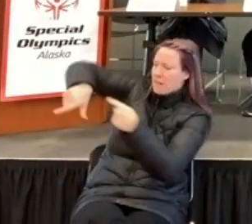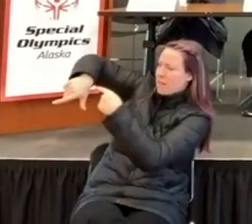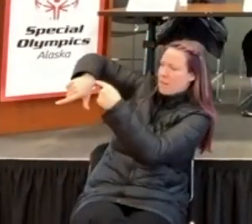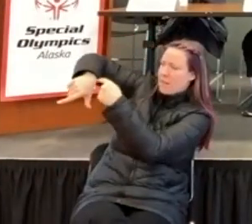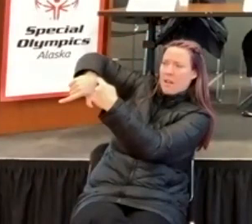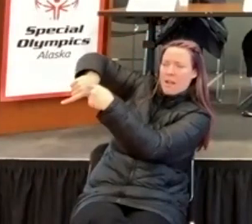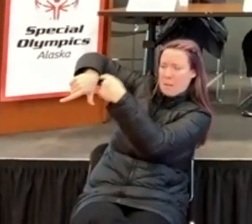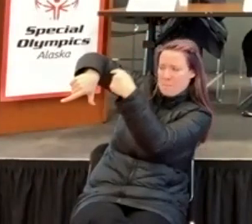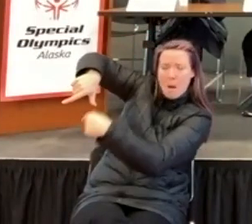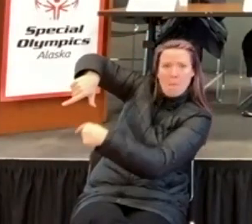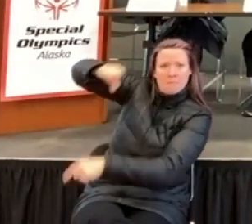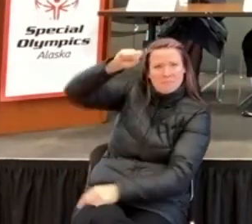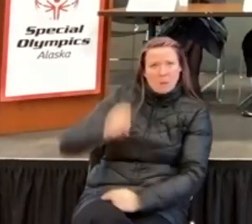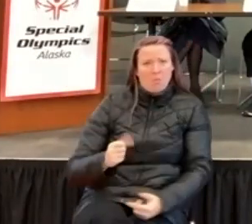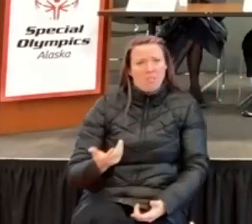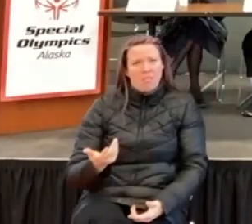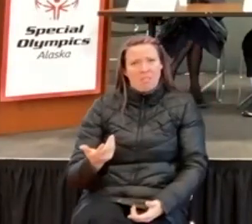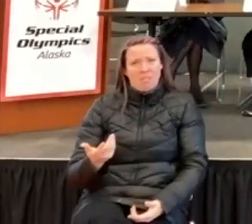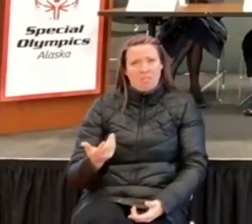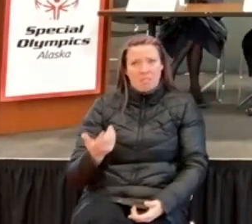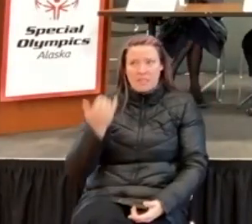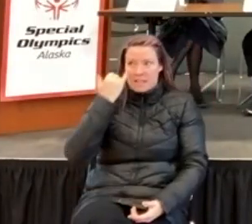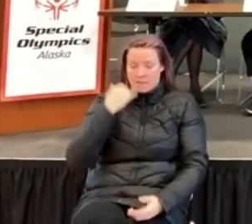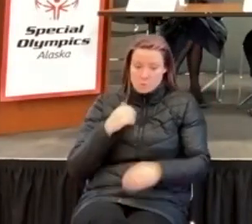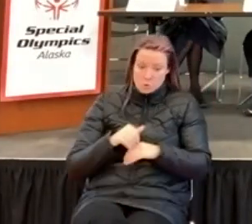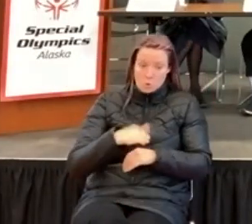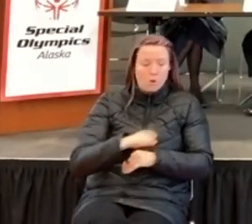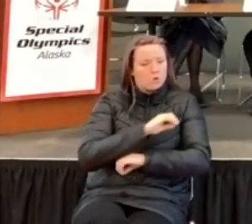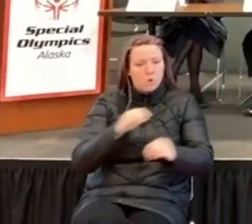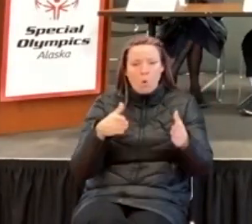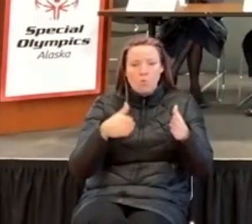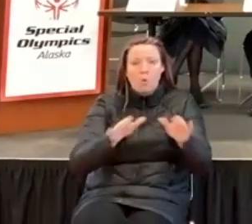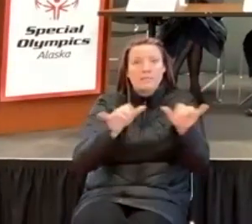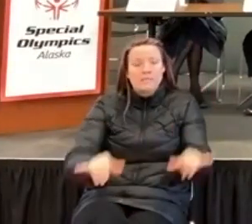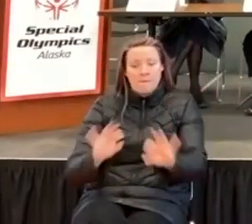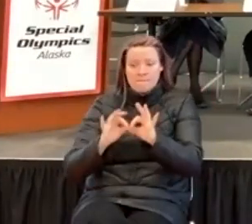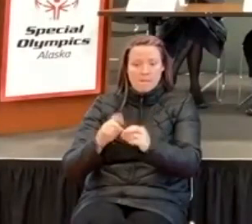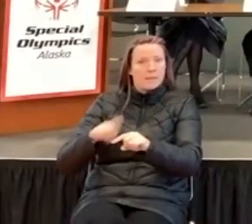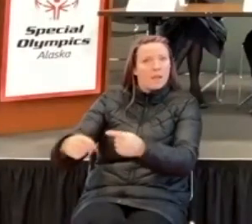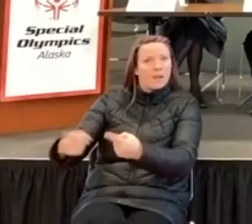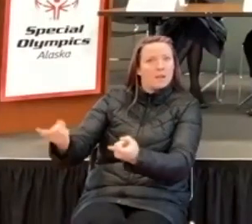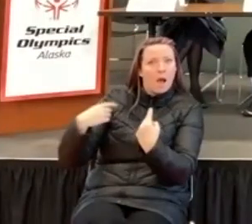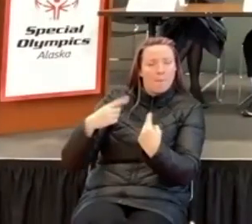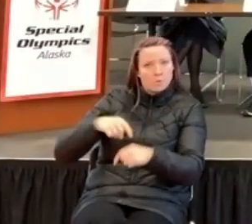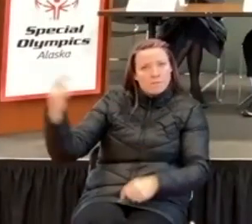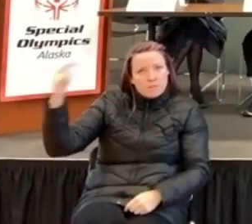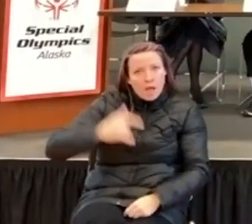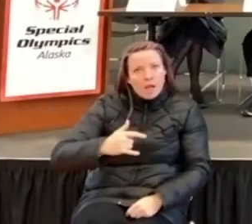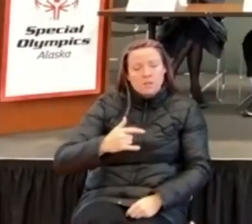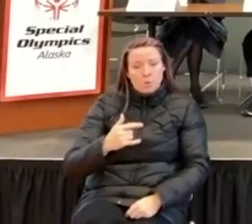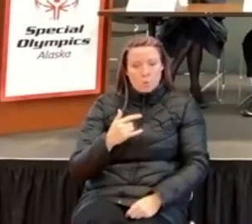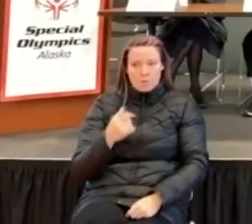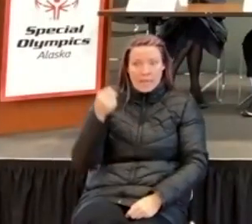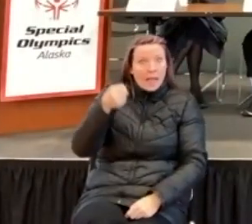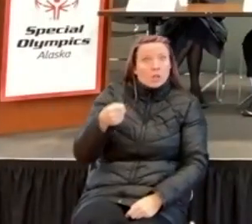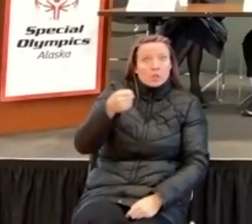sending people off the road system where their families can no longer see them. So these elders felt like they